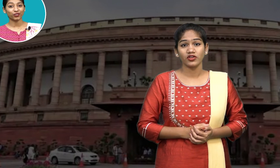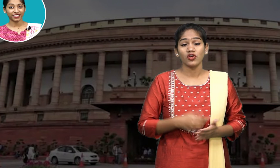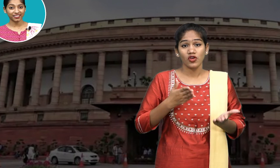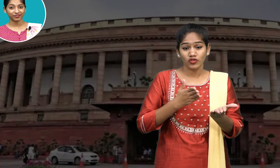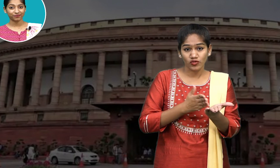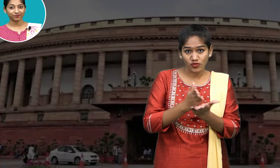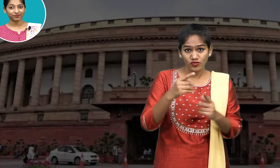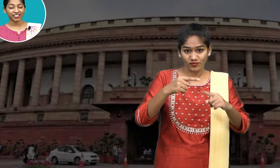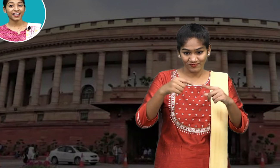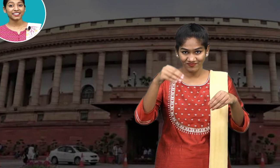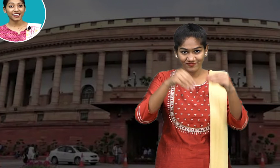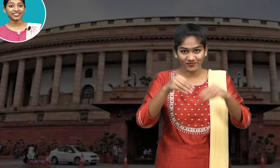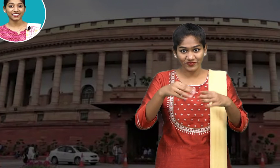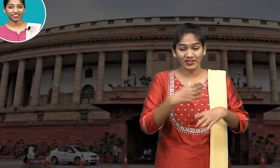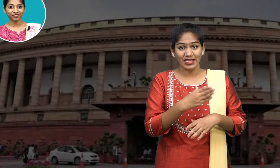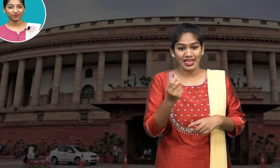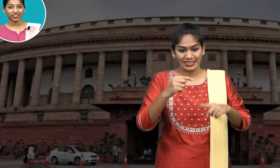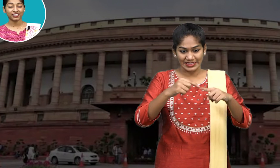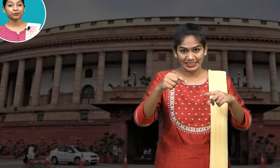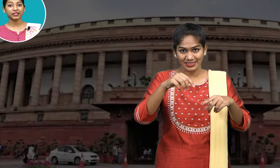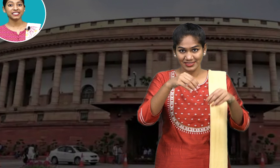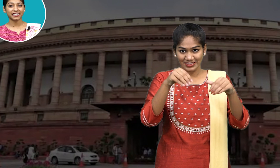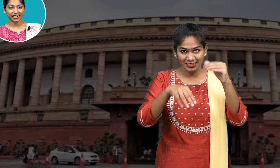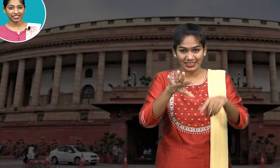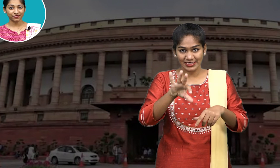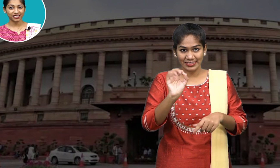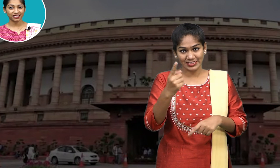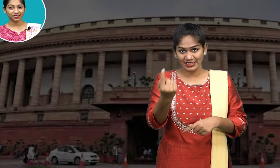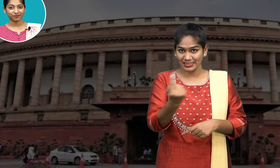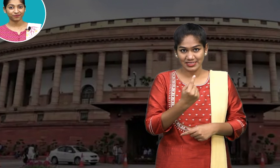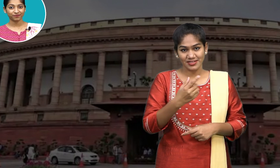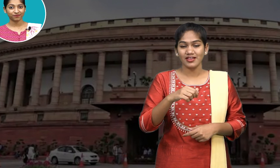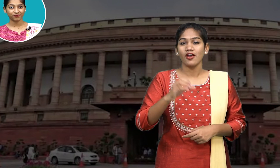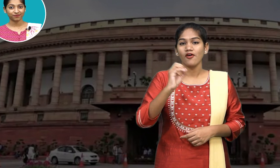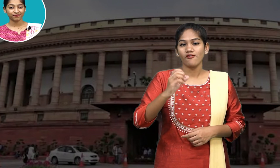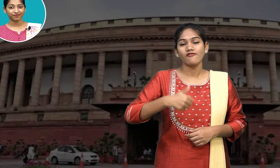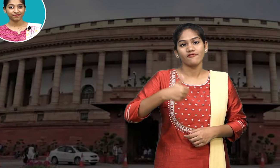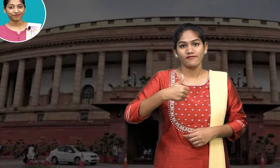Through voting and electing the representatives,